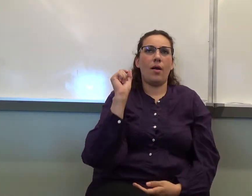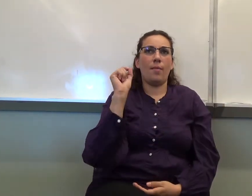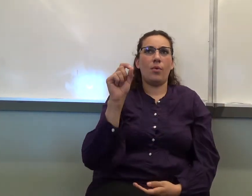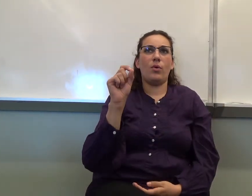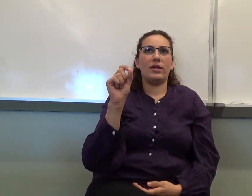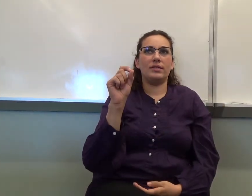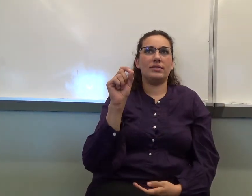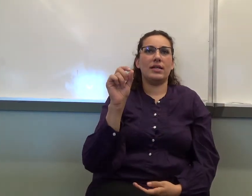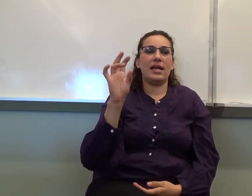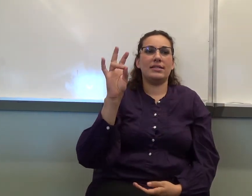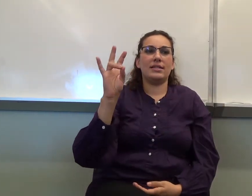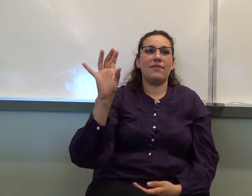0.783.